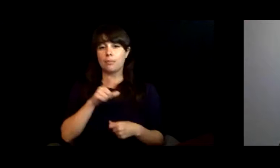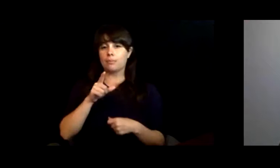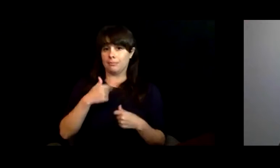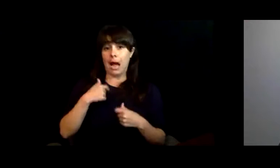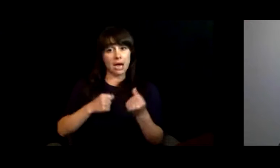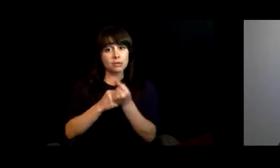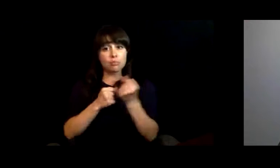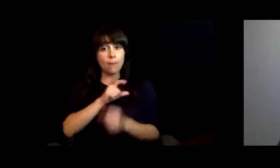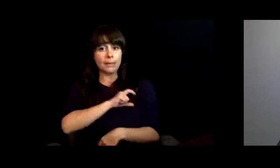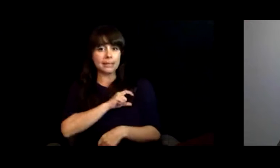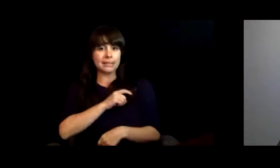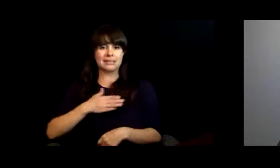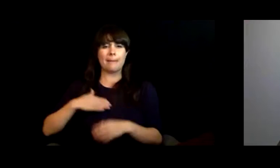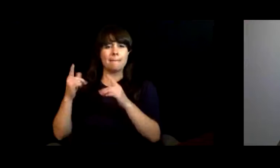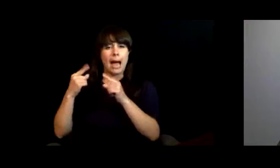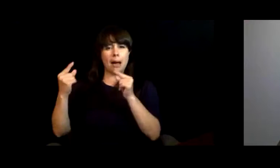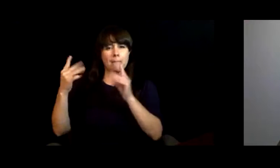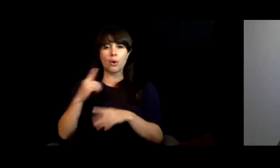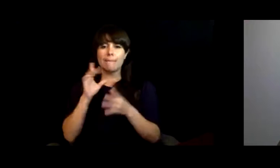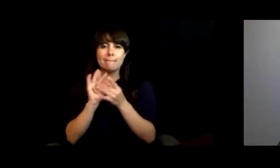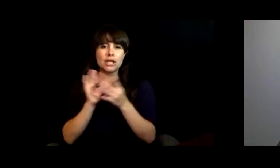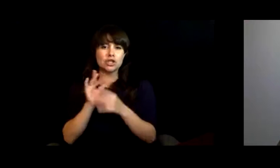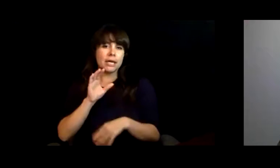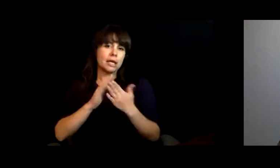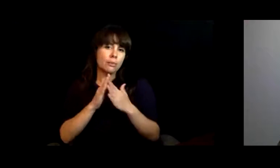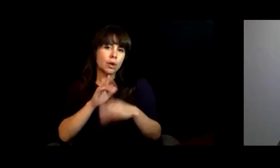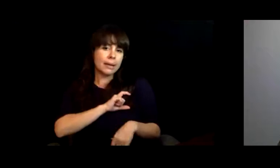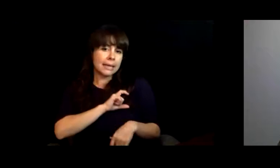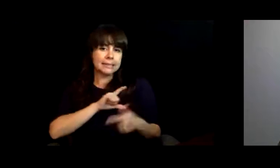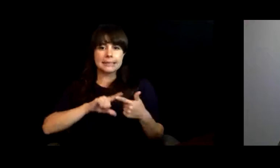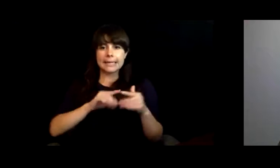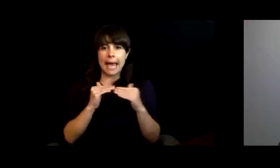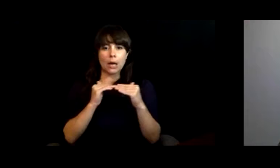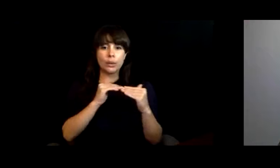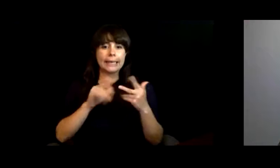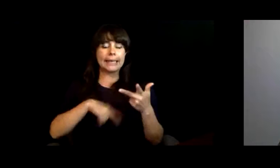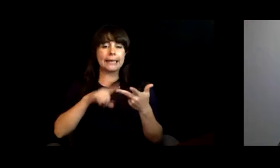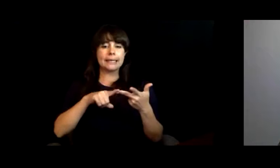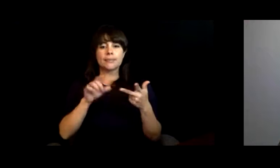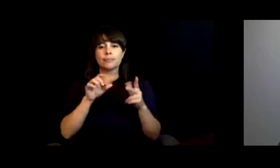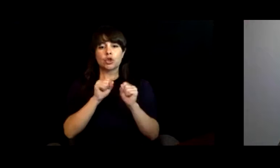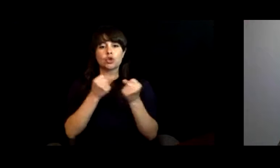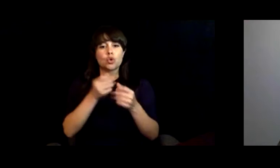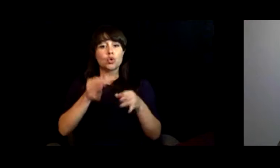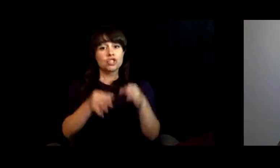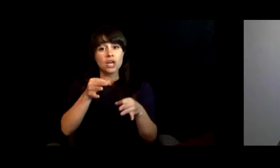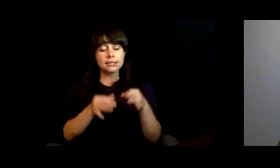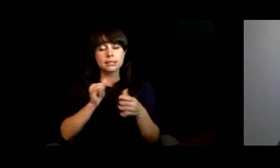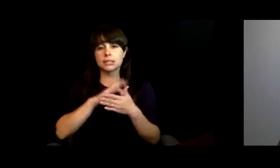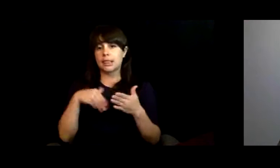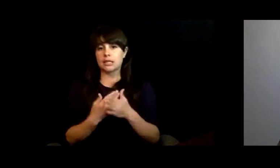there: community policing, equity, social justice, these things. That's all defunding the police